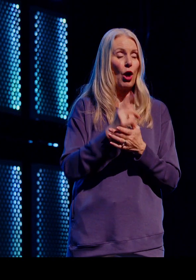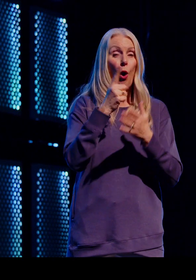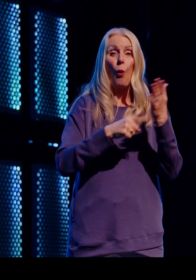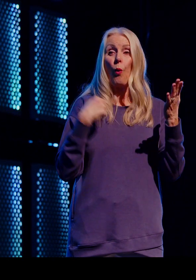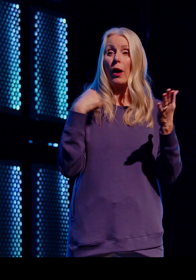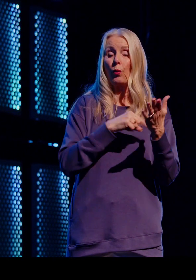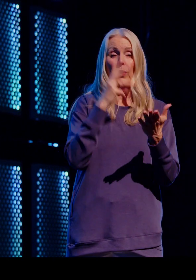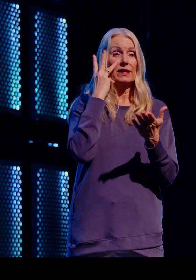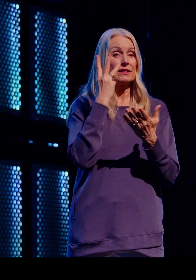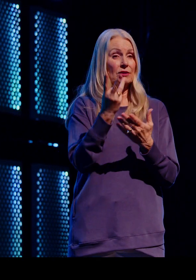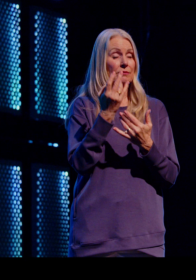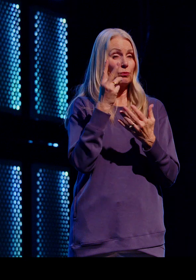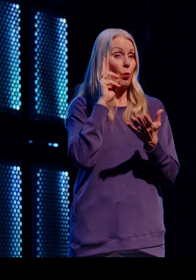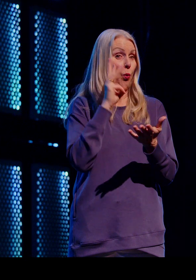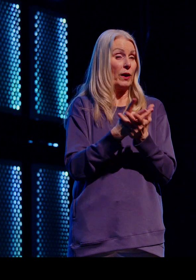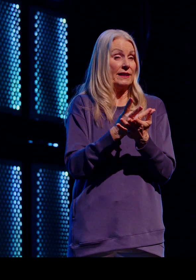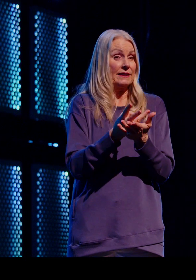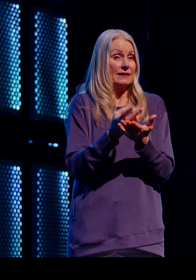was that very thing.